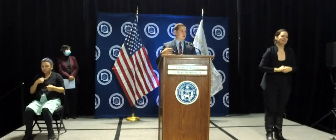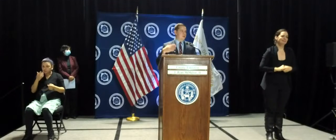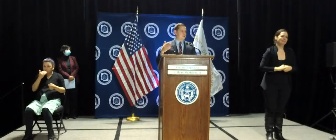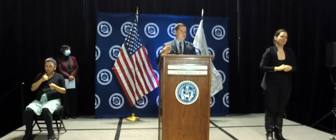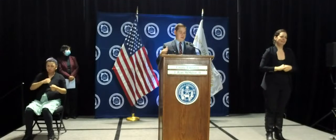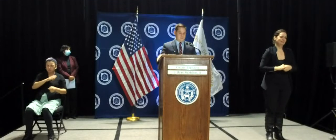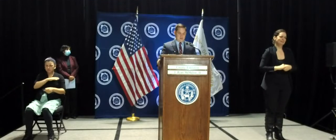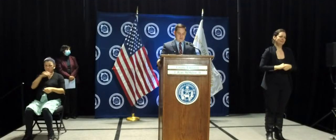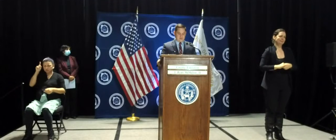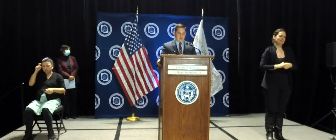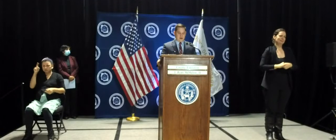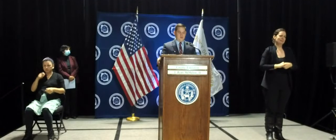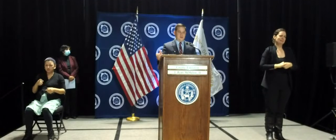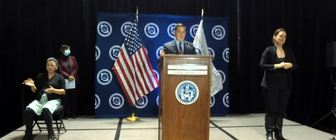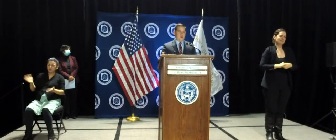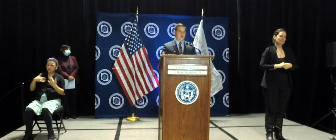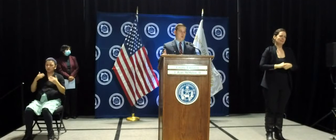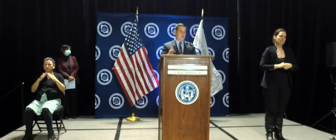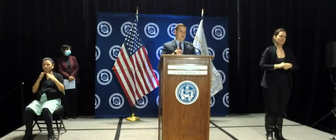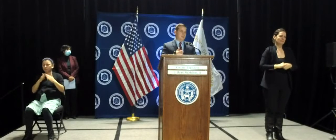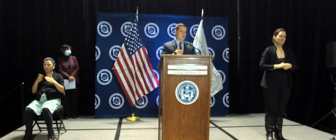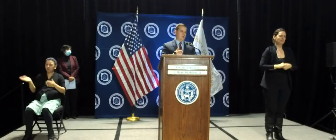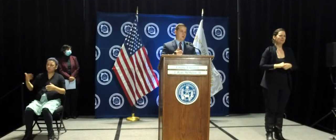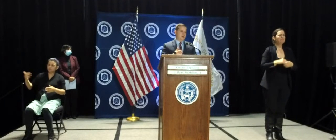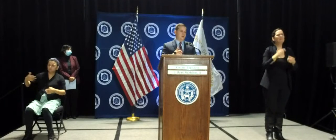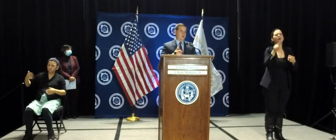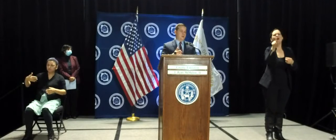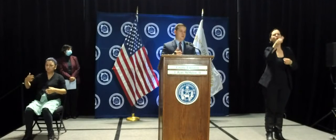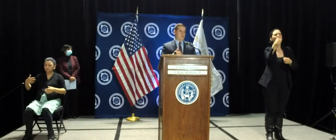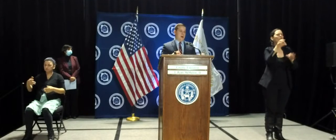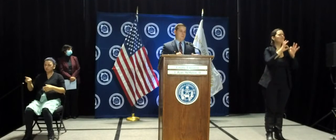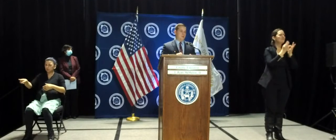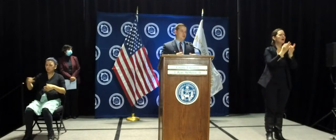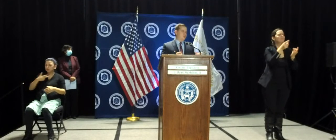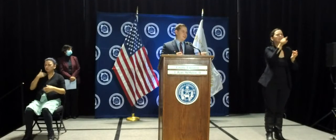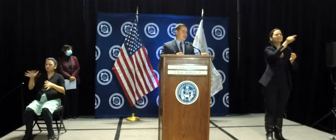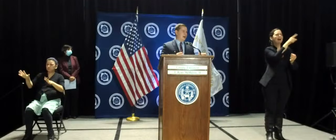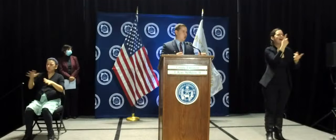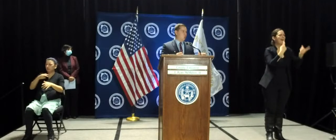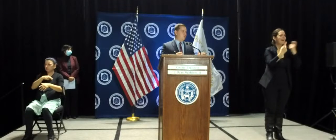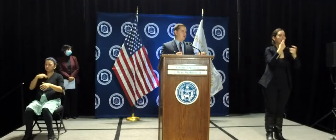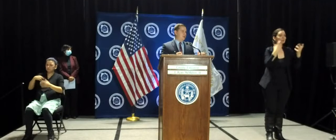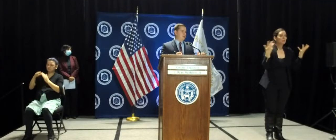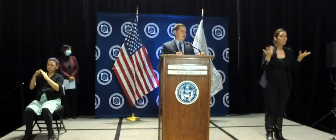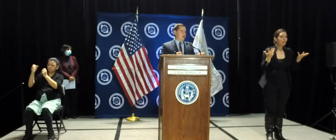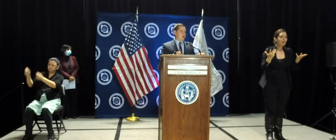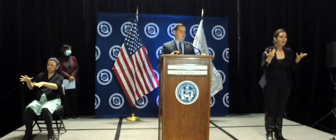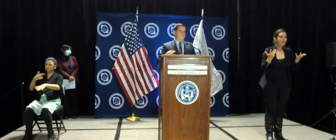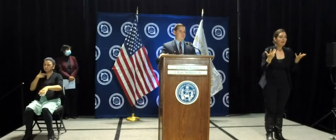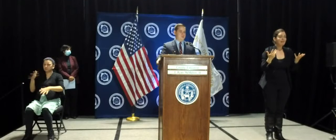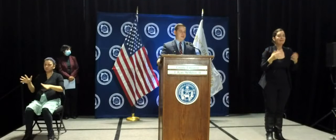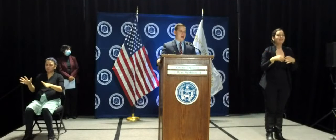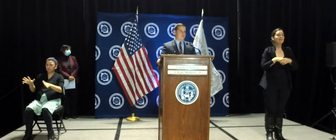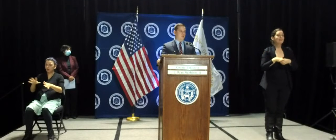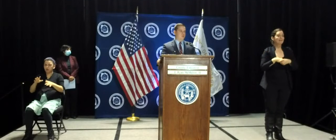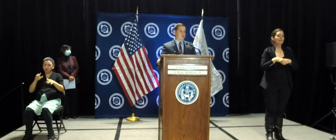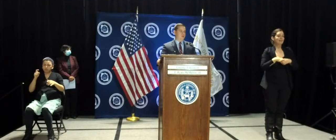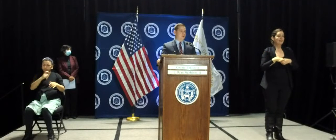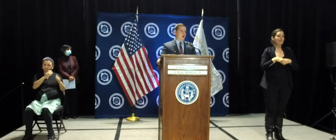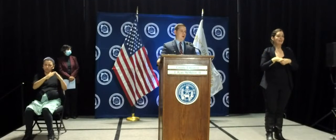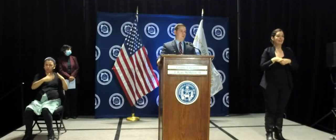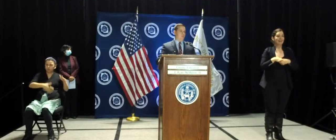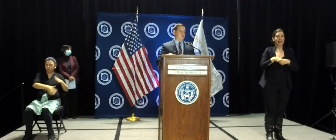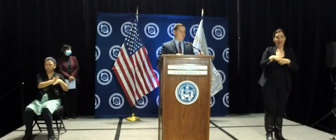and the same thing. So I understand why you don't want them going into a population that's not COVID, that doesn't have